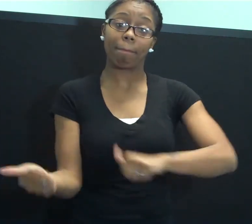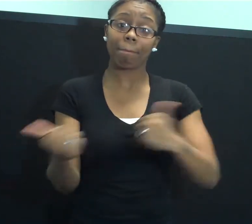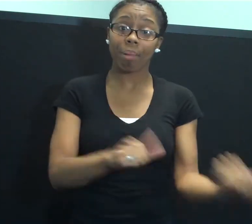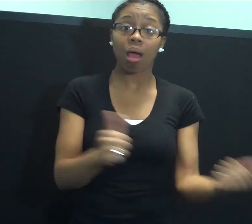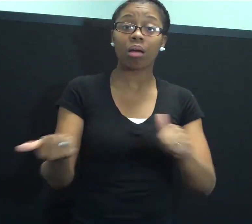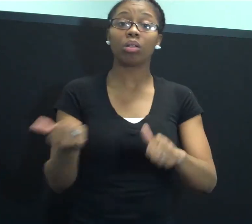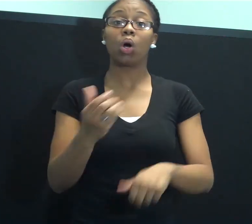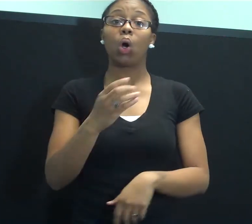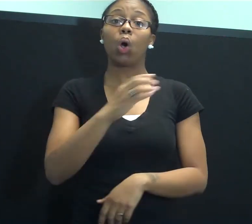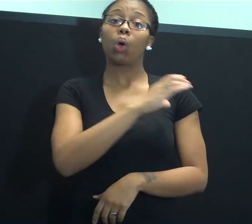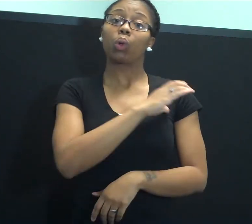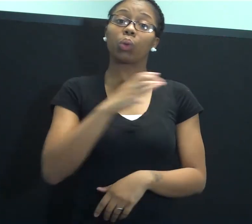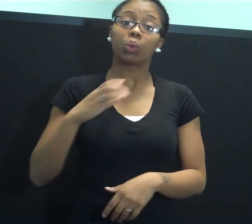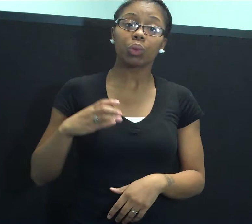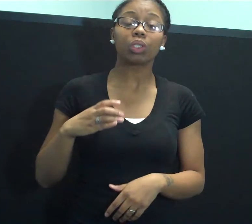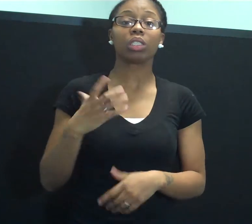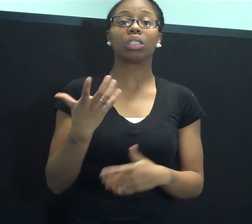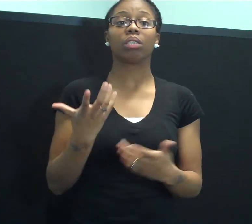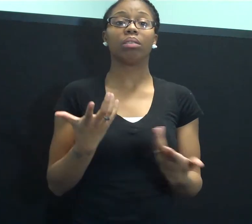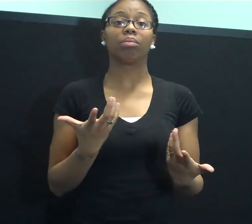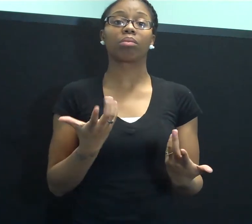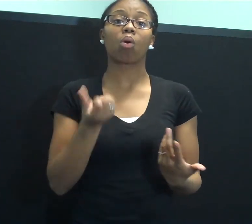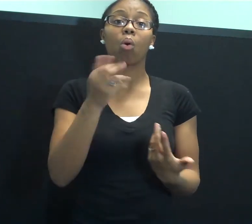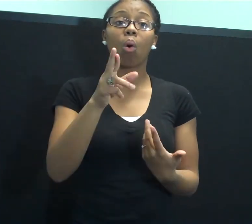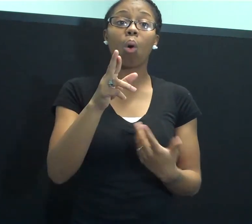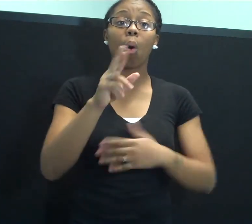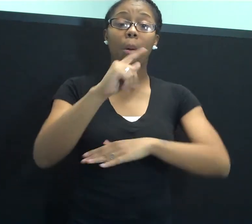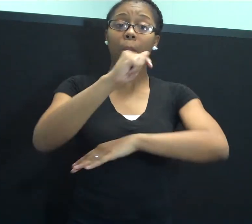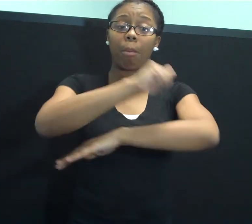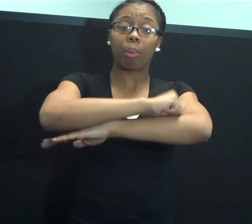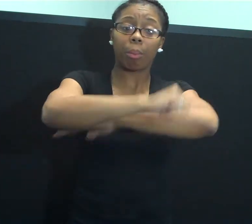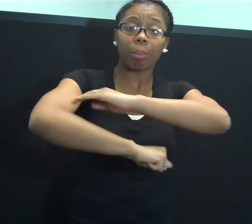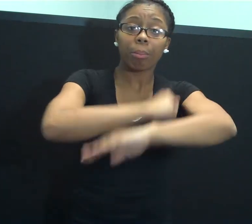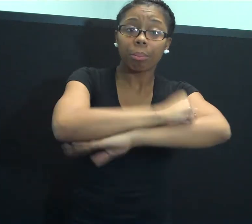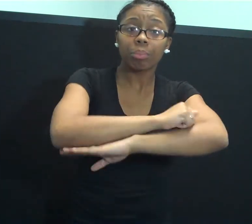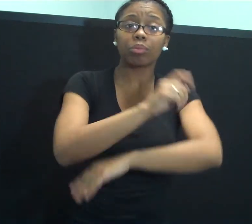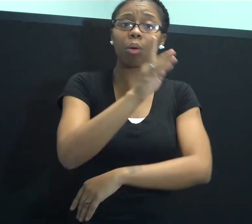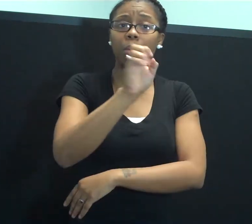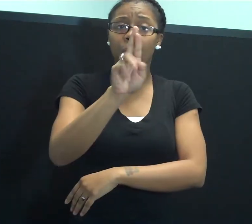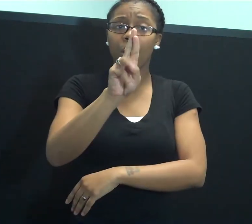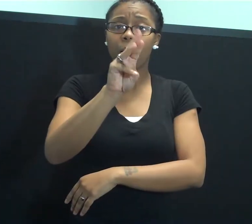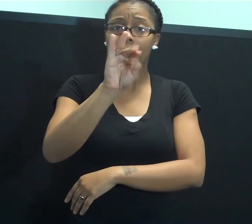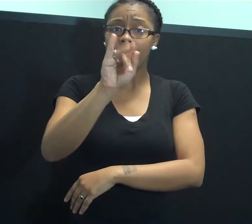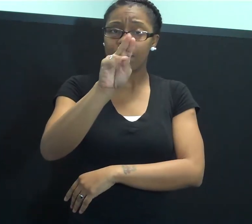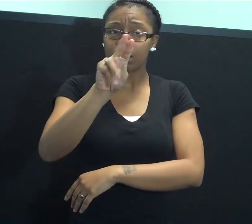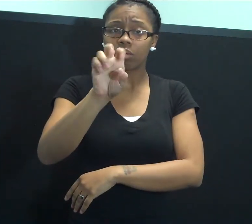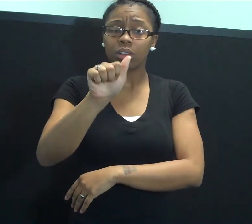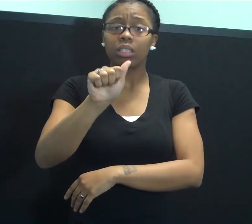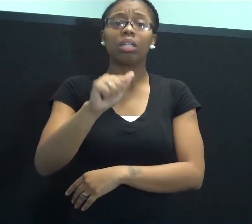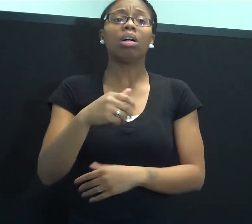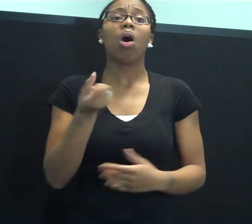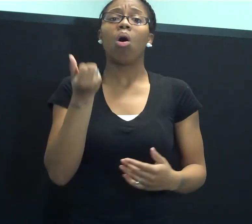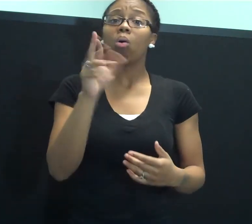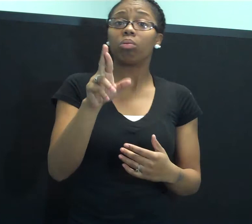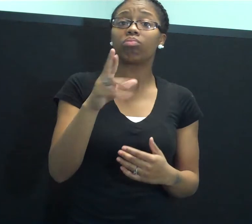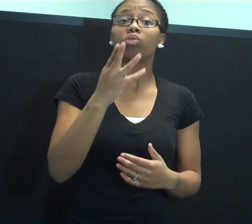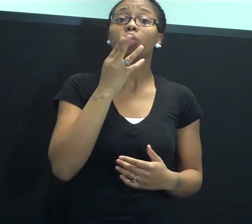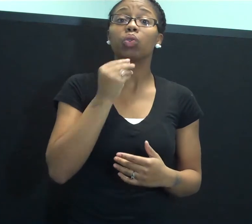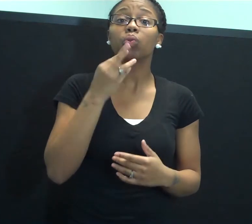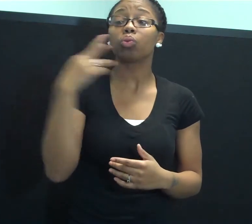or a bar mitzvah in Judaism. So we'll be looking in the course of our study at these patterns